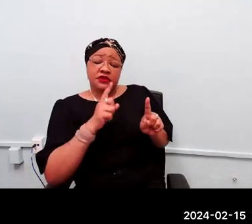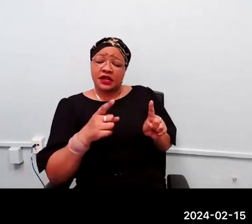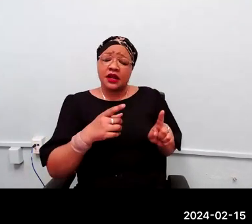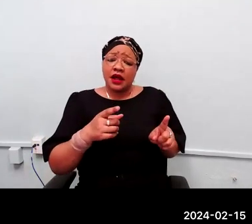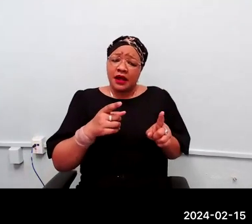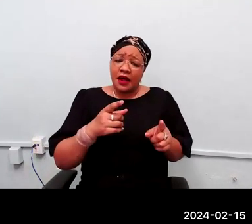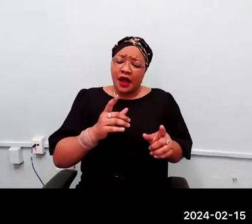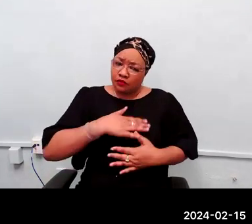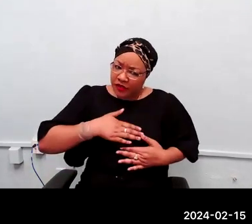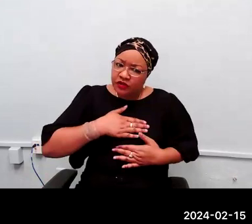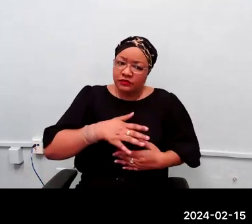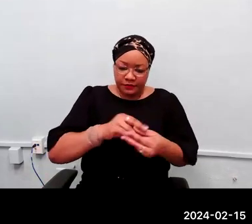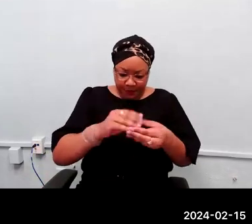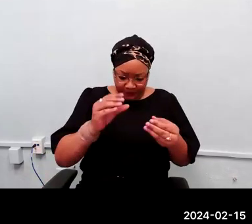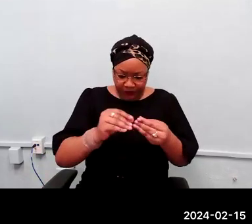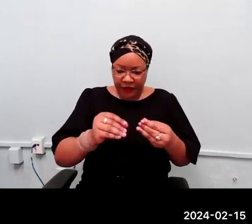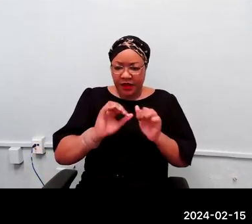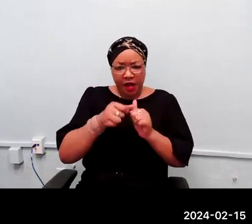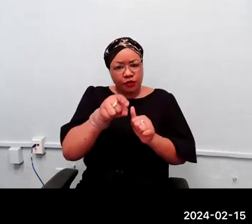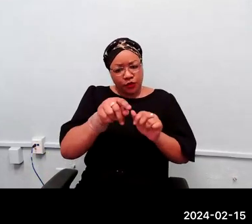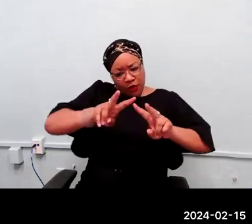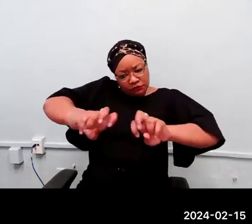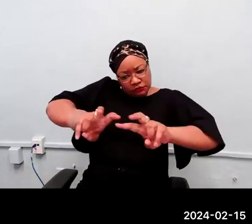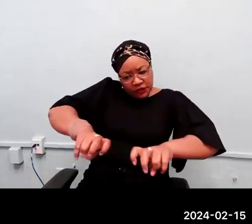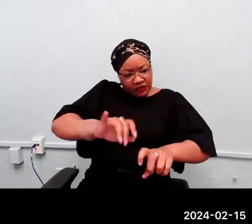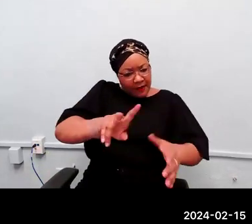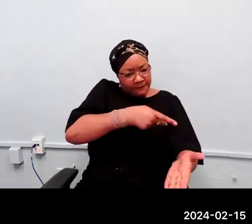work and how you're looking at that poet's work and how it's inspiring you.